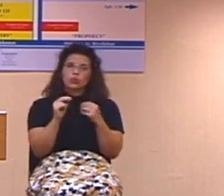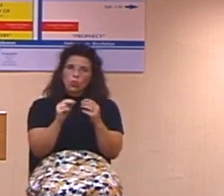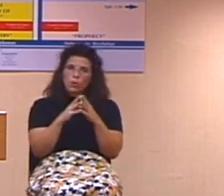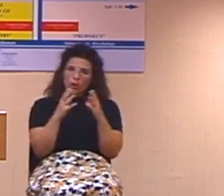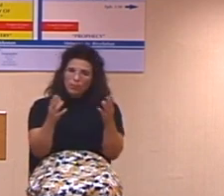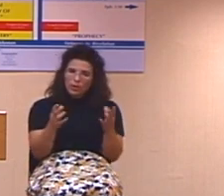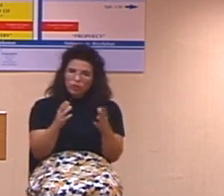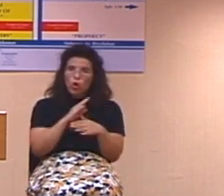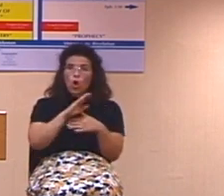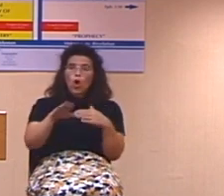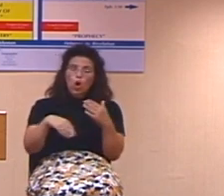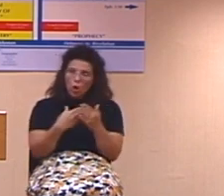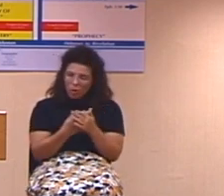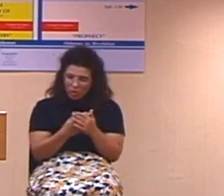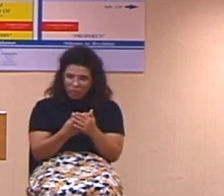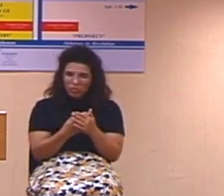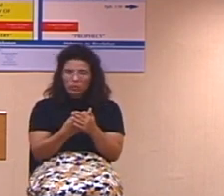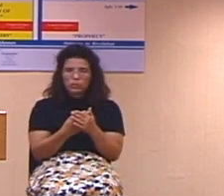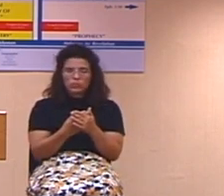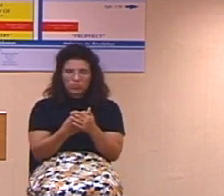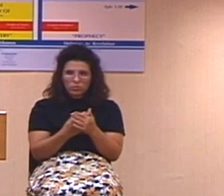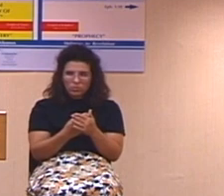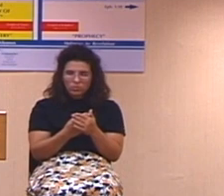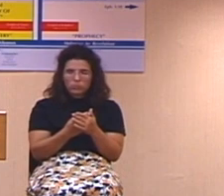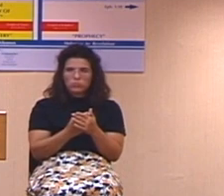much? All.